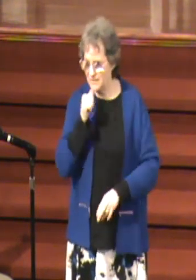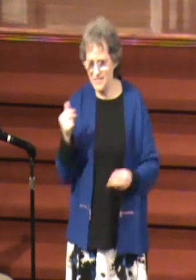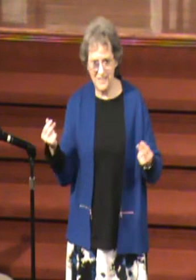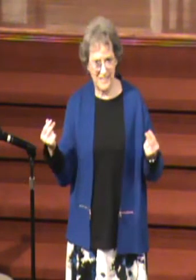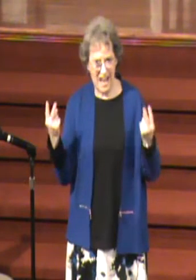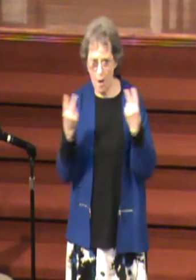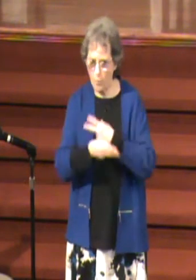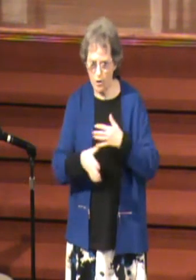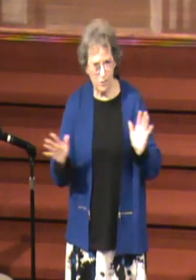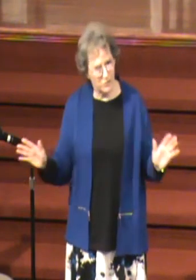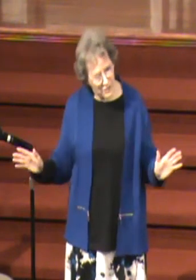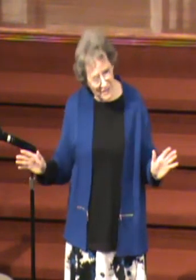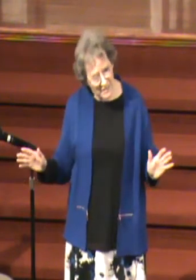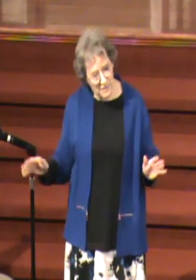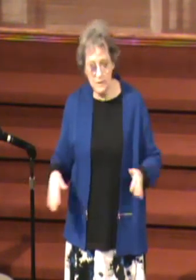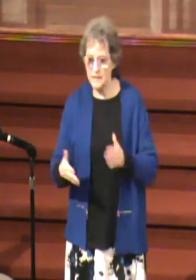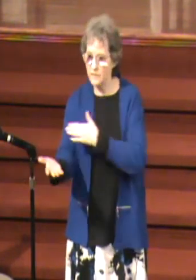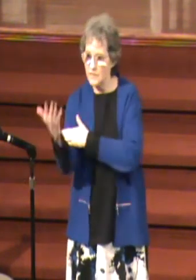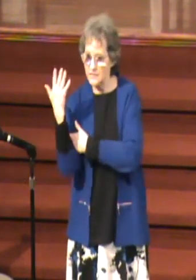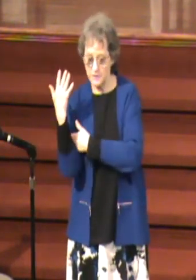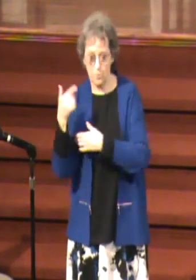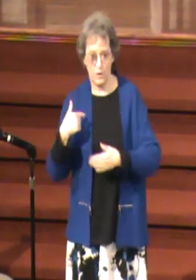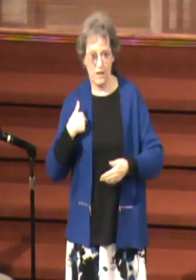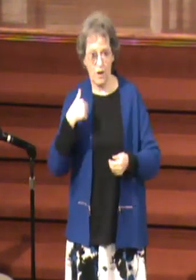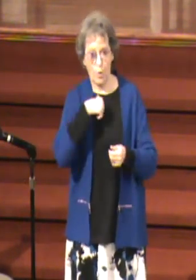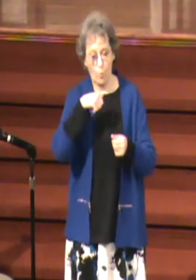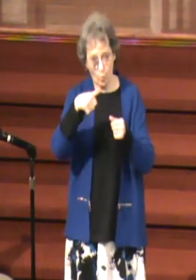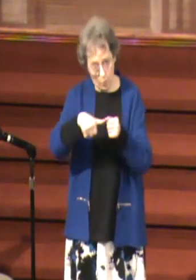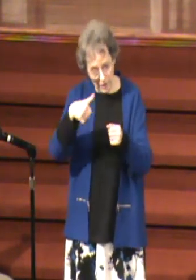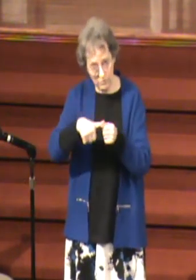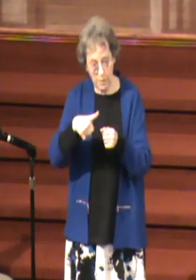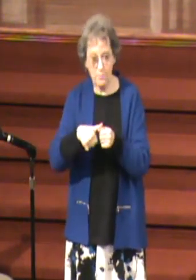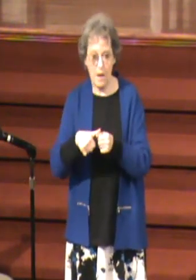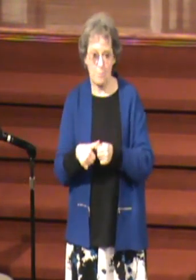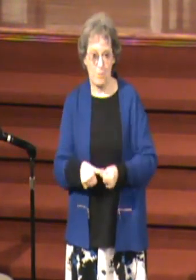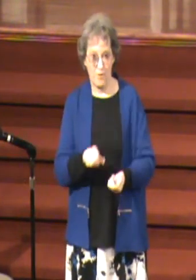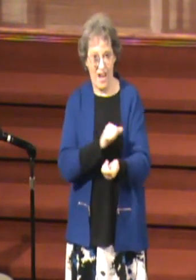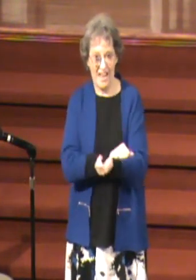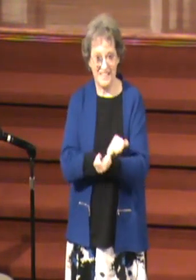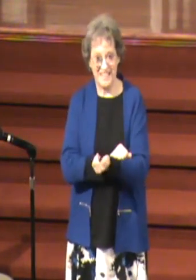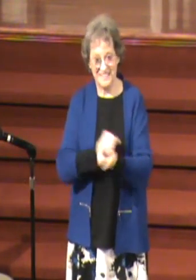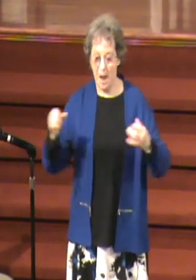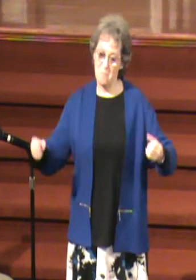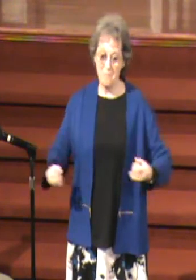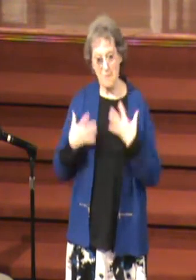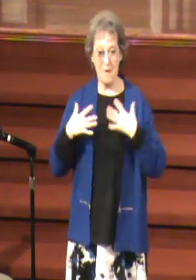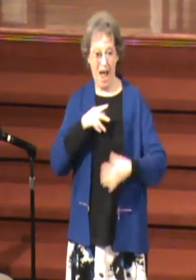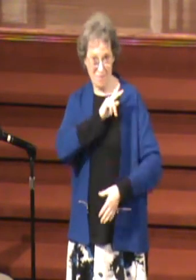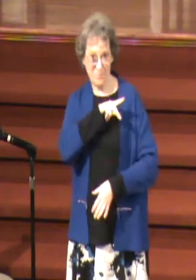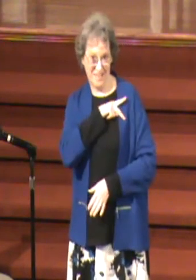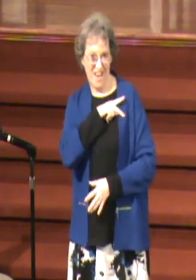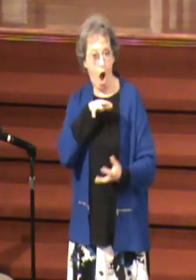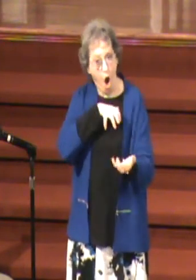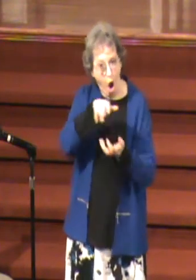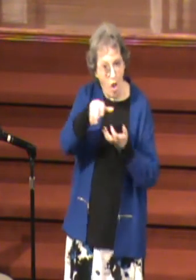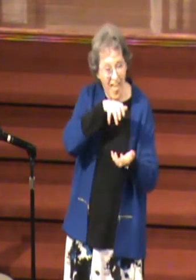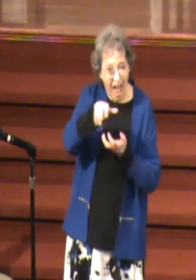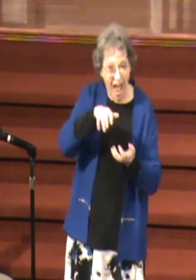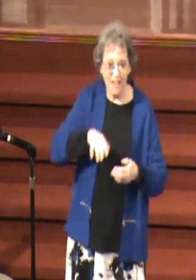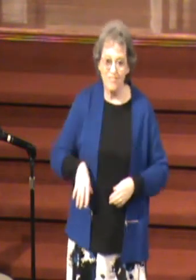This morning, as we remember Antionette's vibrant personality, her laugh, her smile that